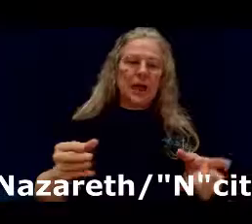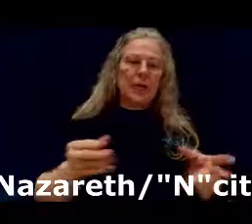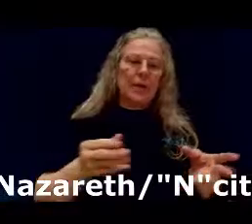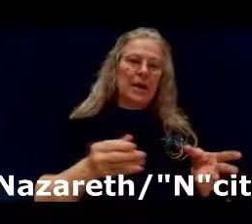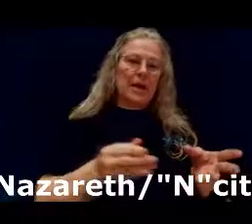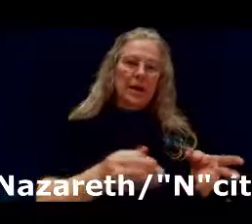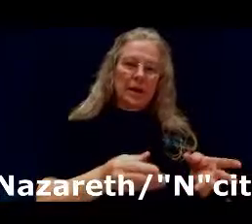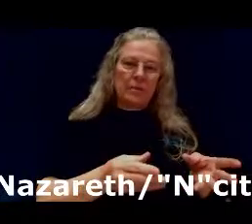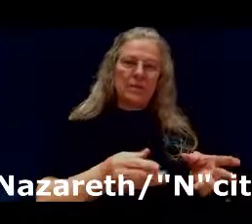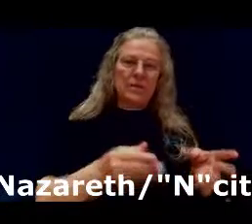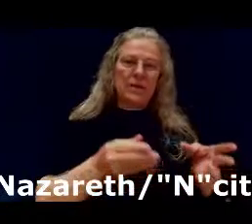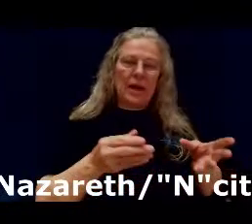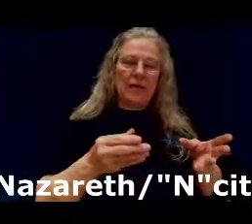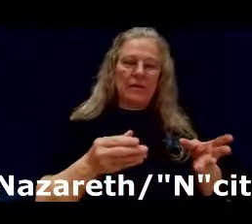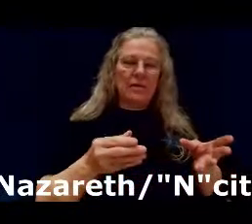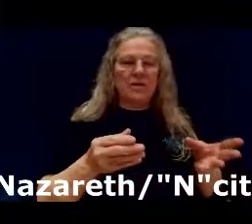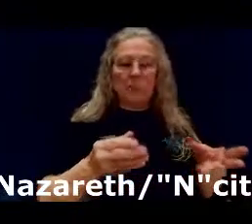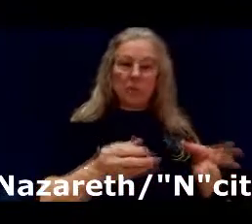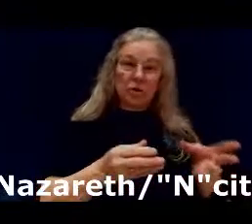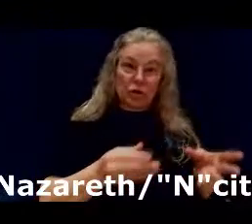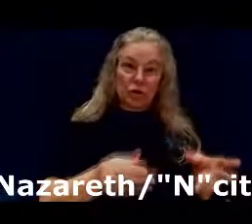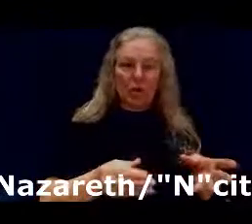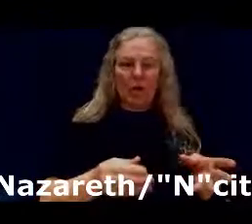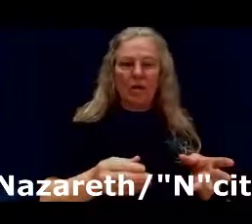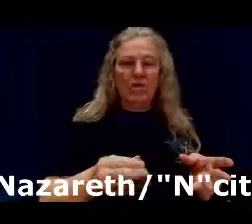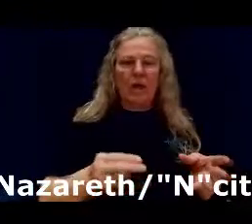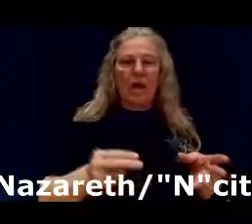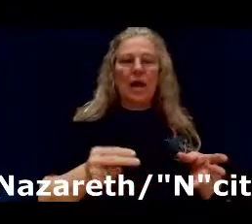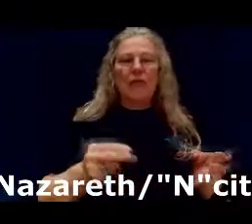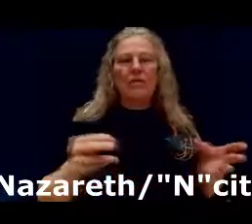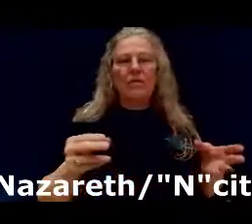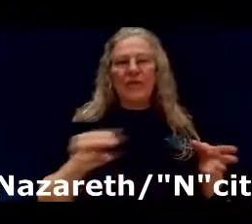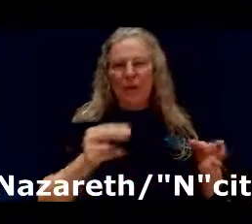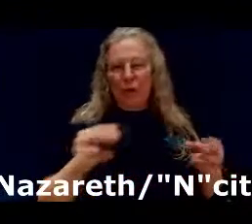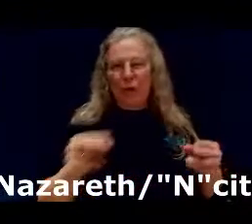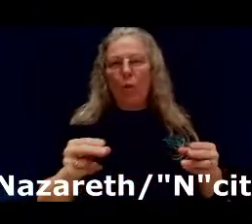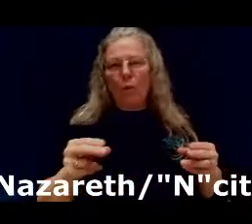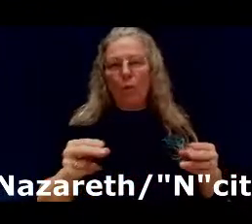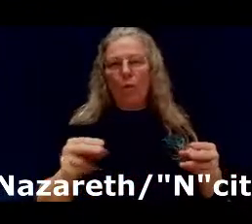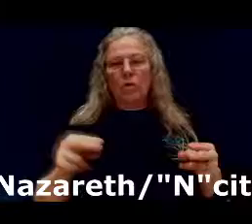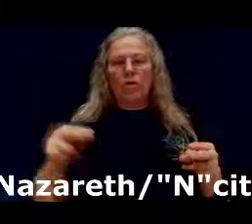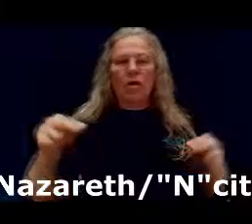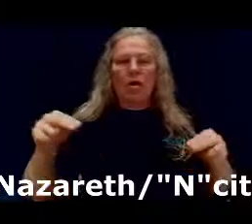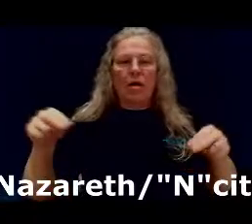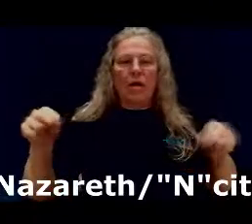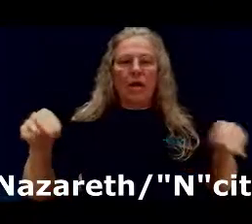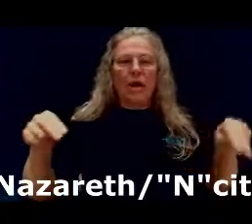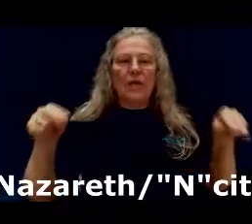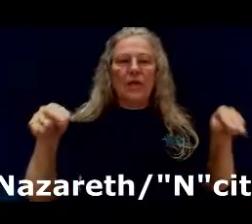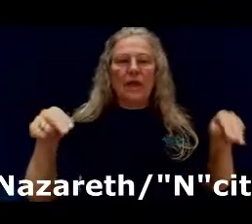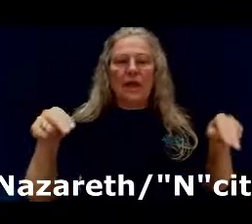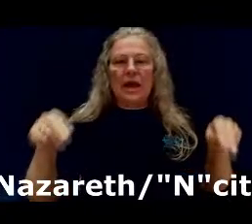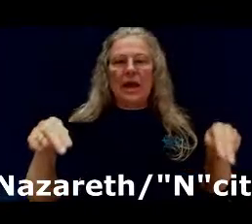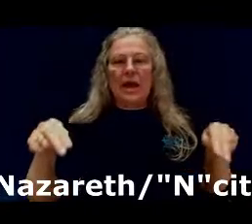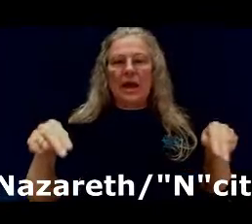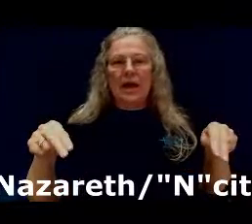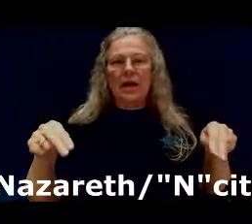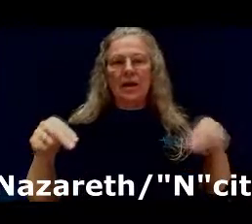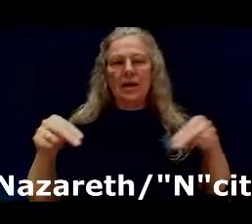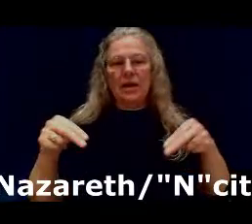time in hymns and spiritual songs, they know what the words are. The in is